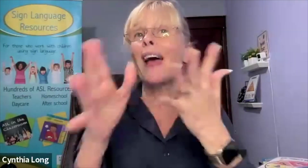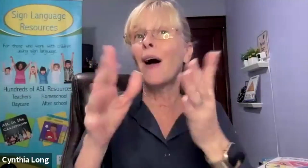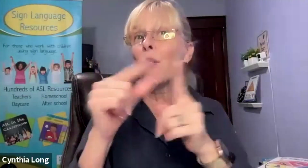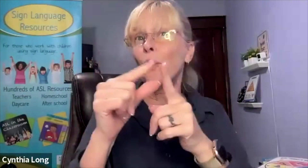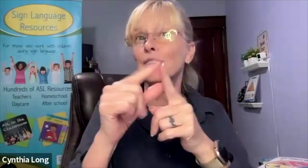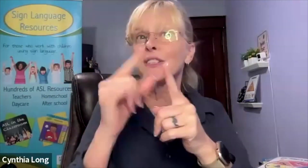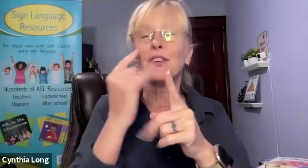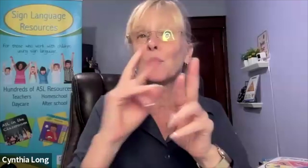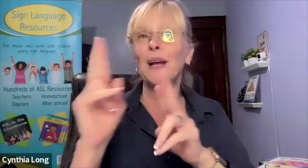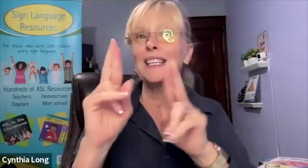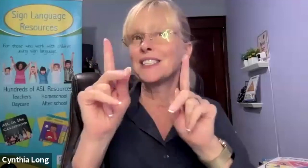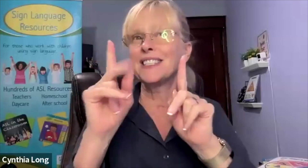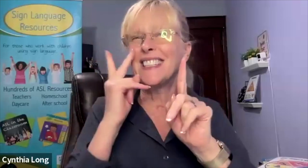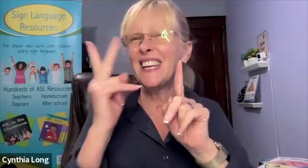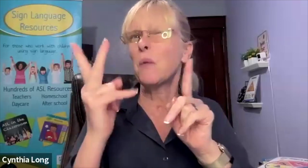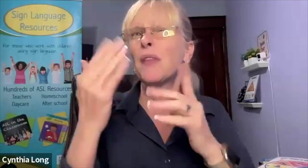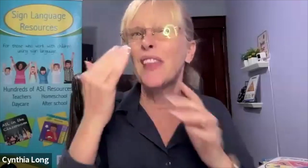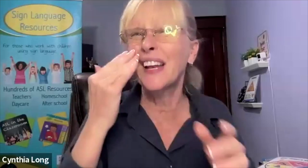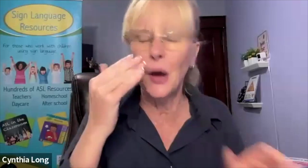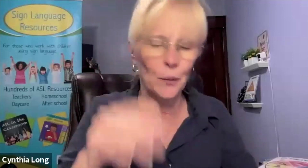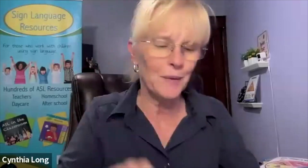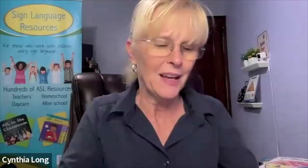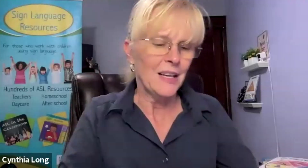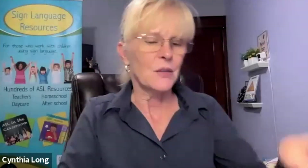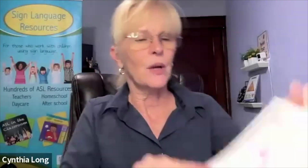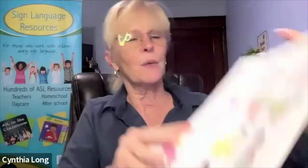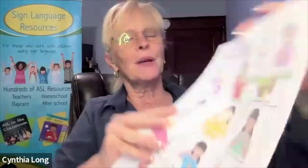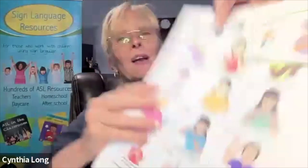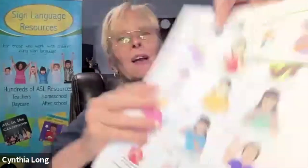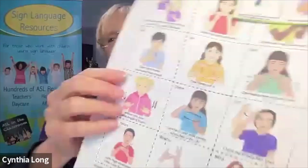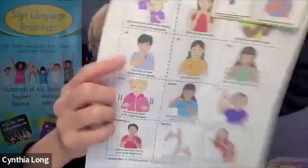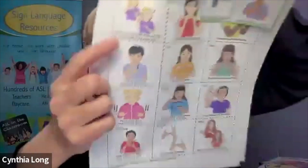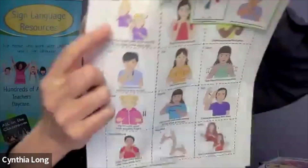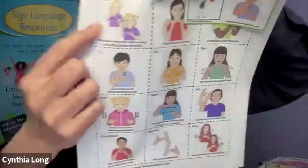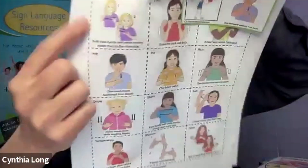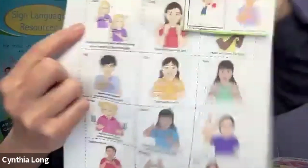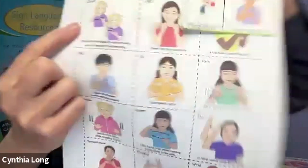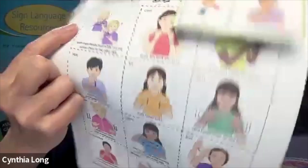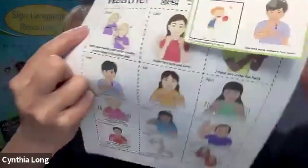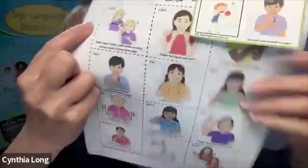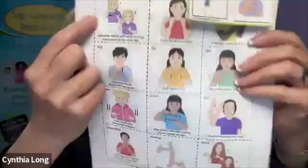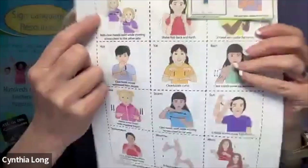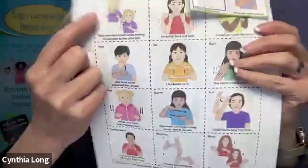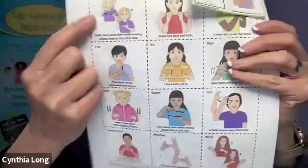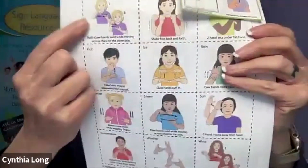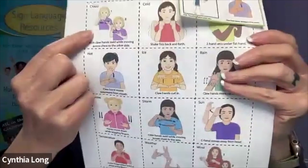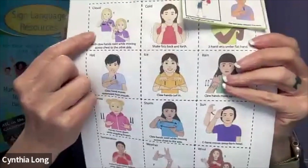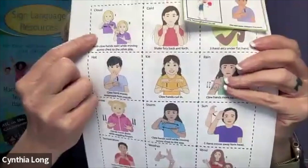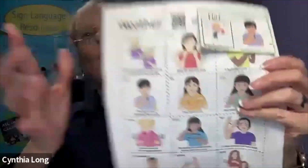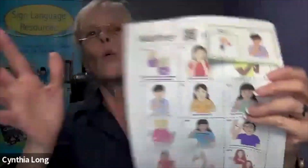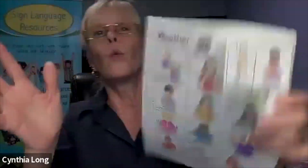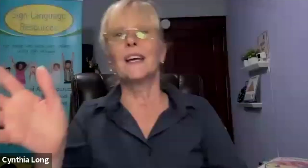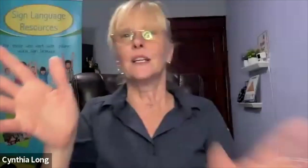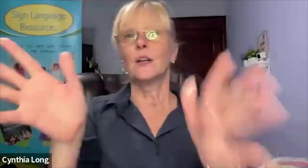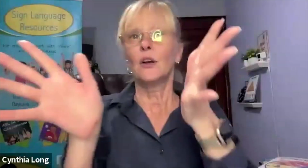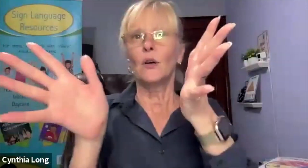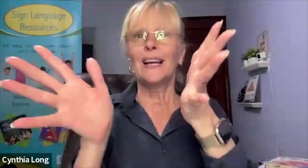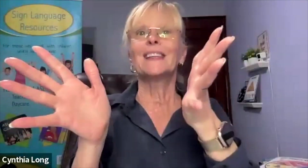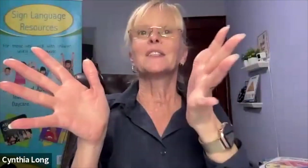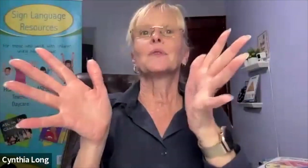without words if you're ready to see what they know. So here we go. Let's do this first one. We're looking at wind. Go like this with